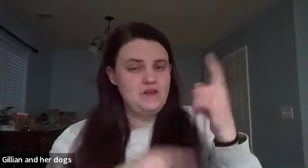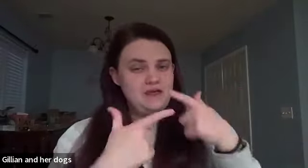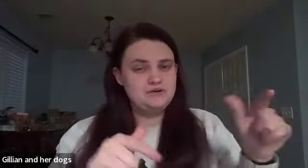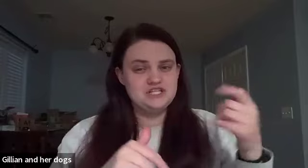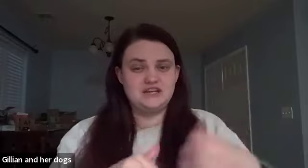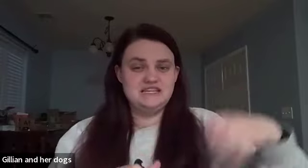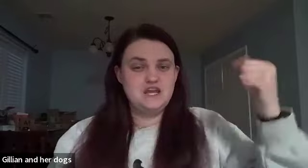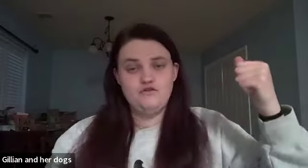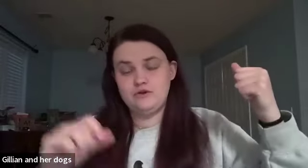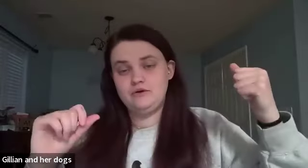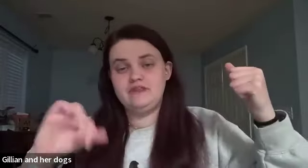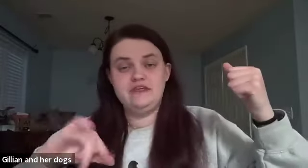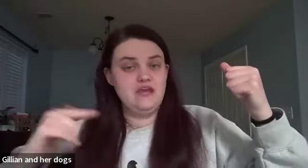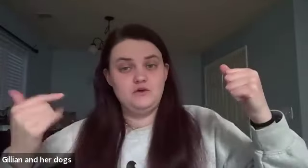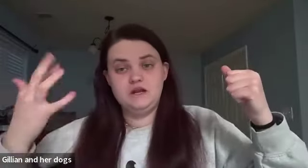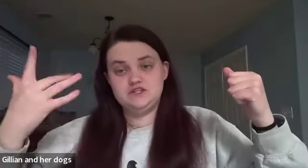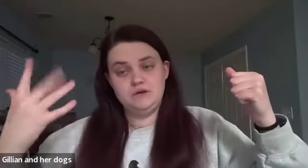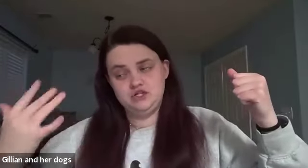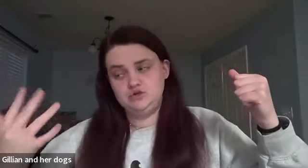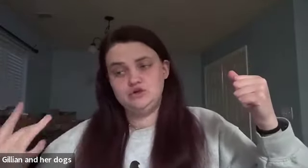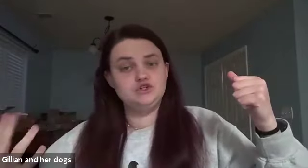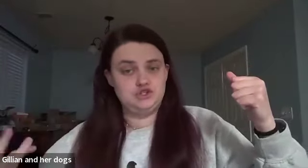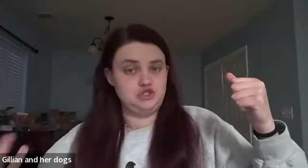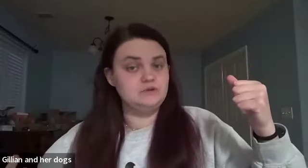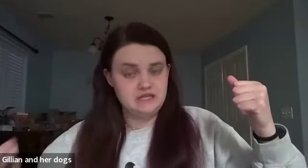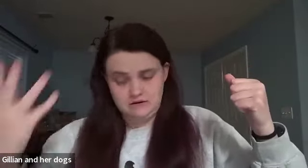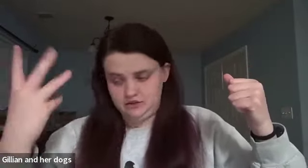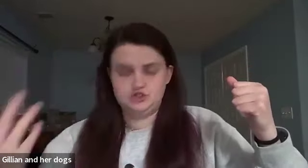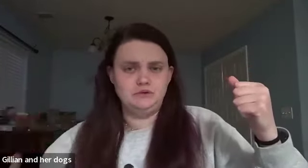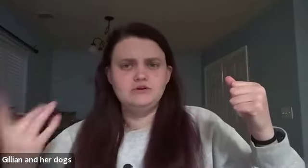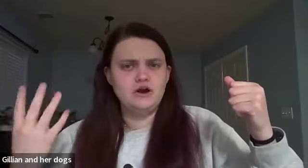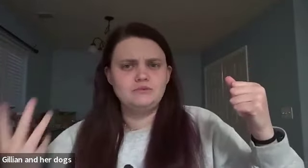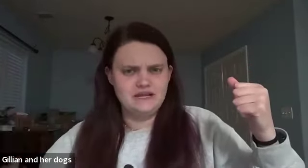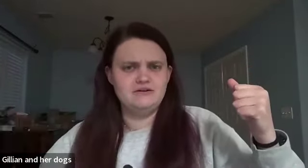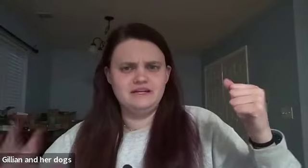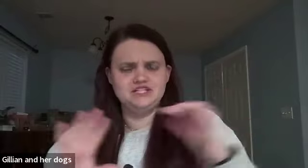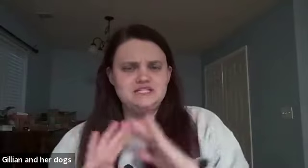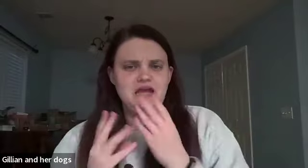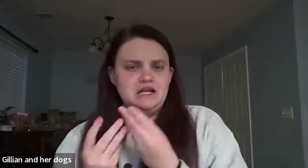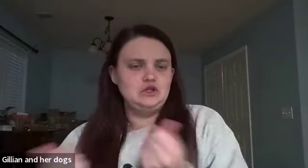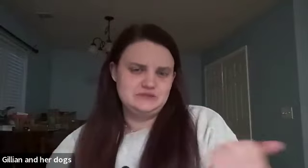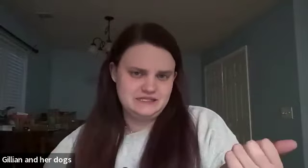one language is going to take over and the other one is going to garble down and just kind of lose its